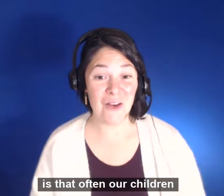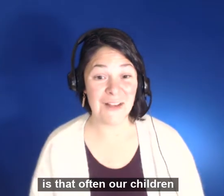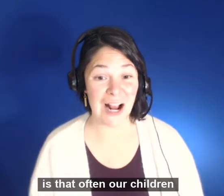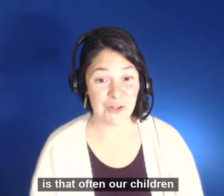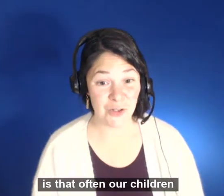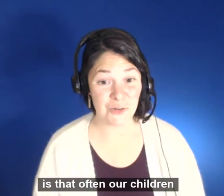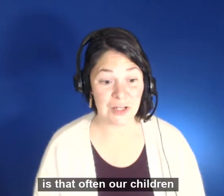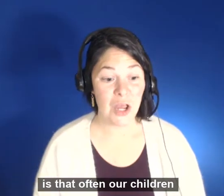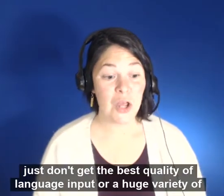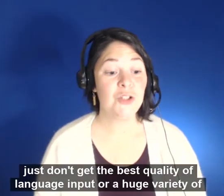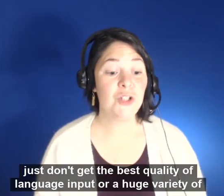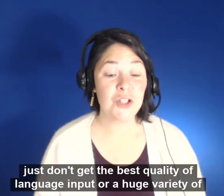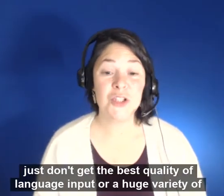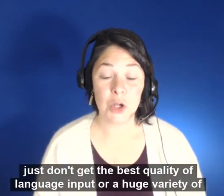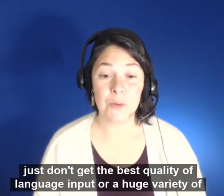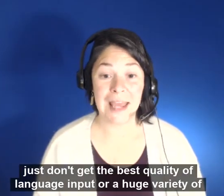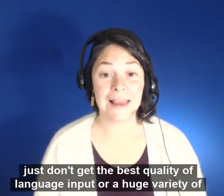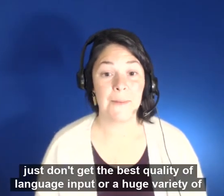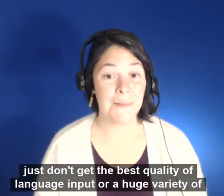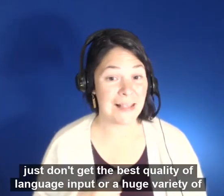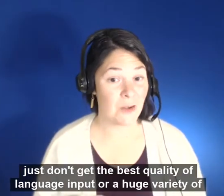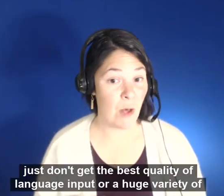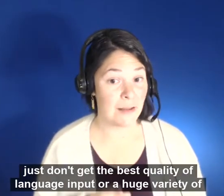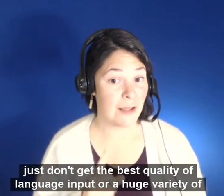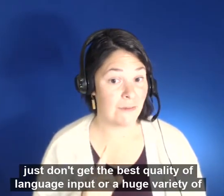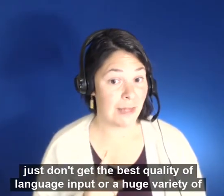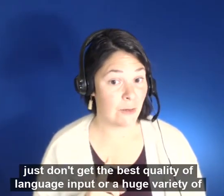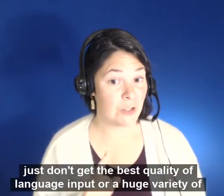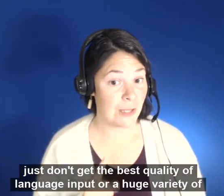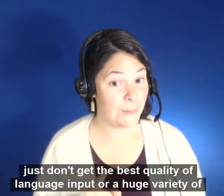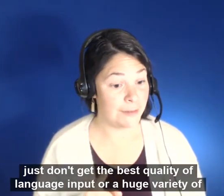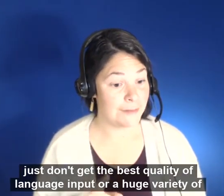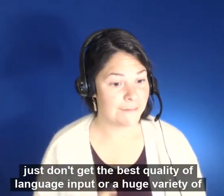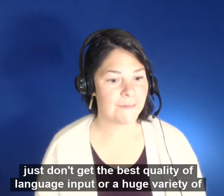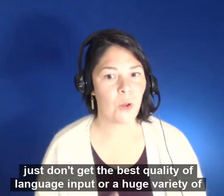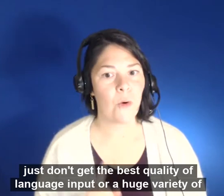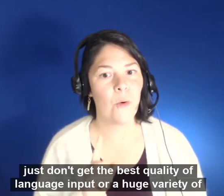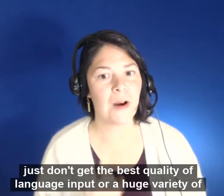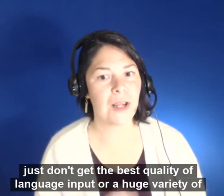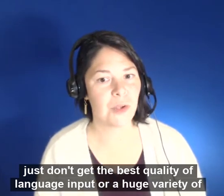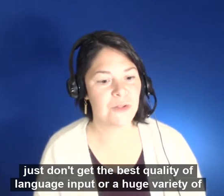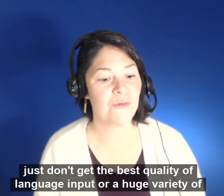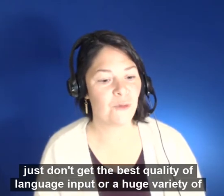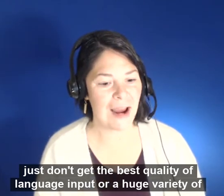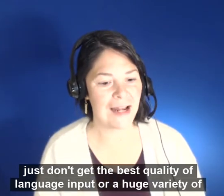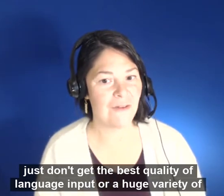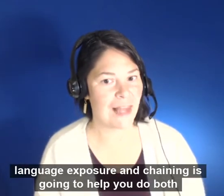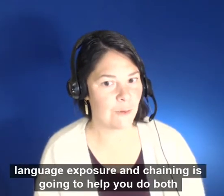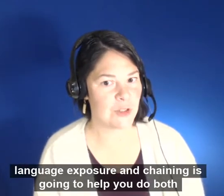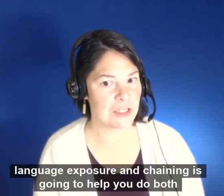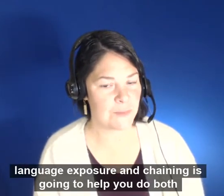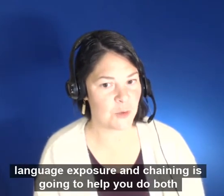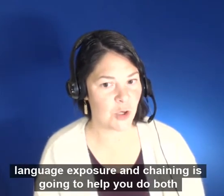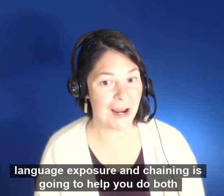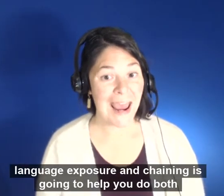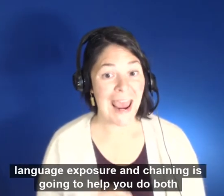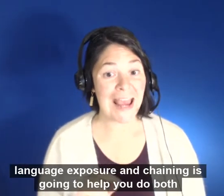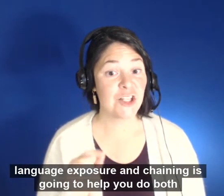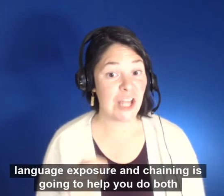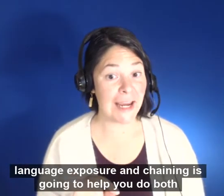our children just don't get the best quality of language input or a huge variety of language exposure. And